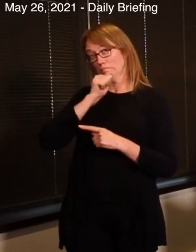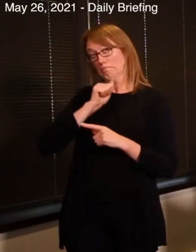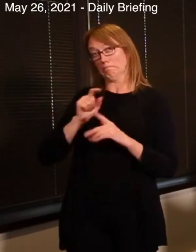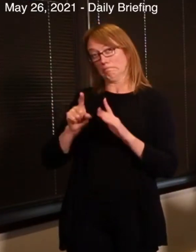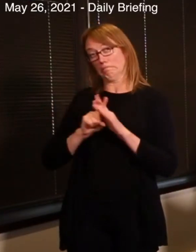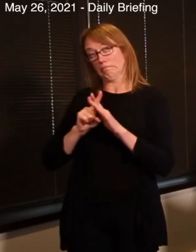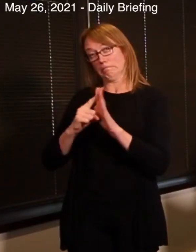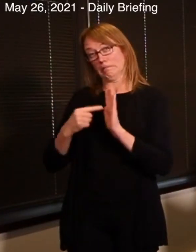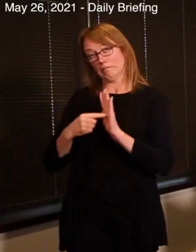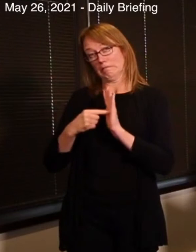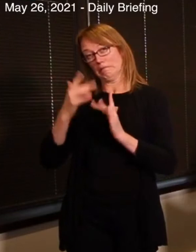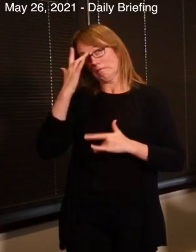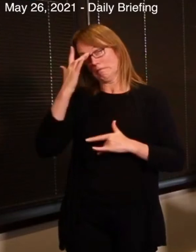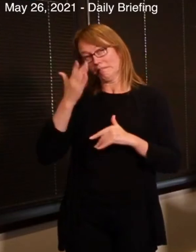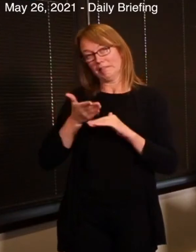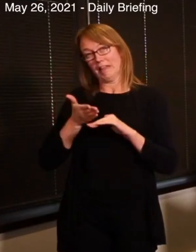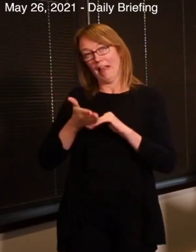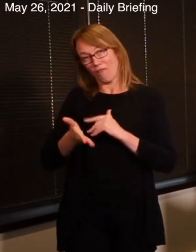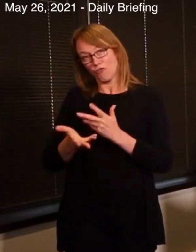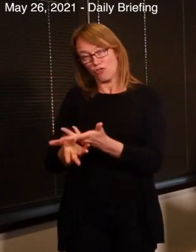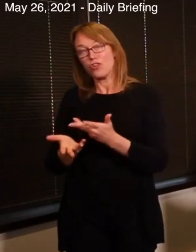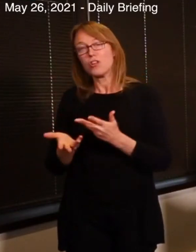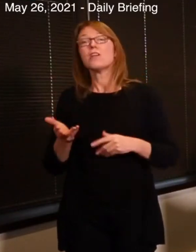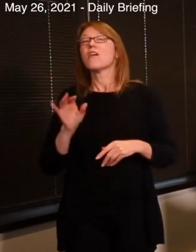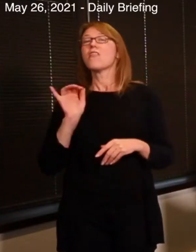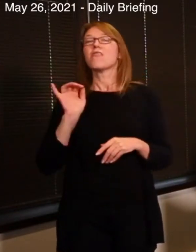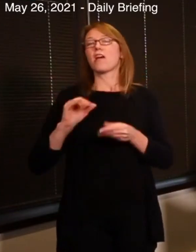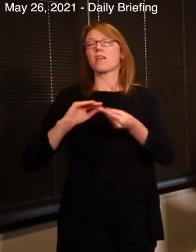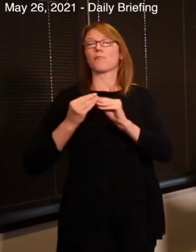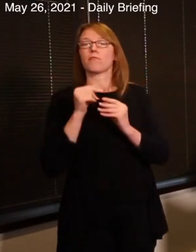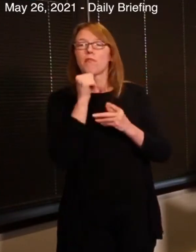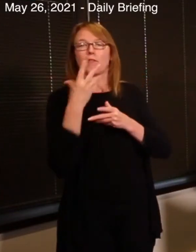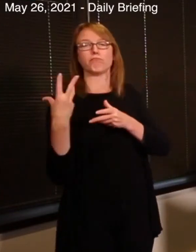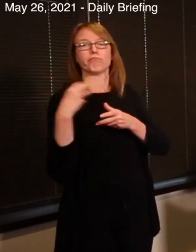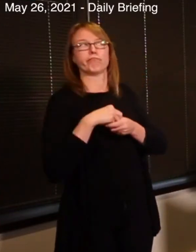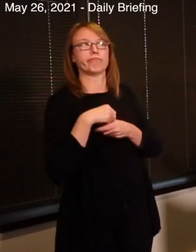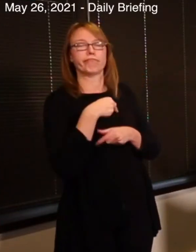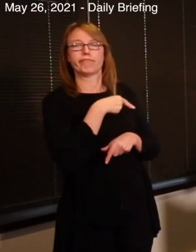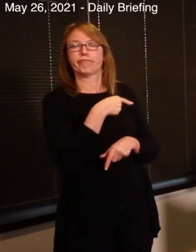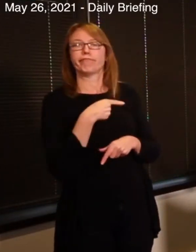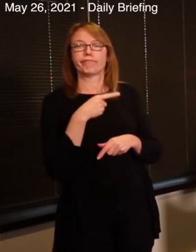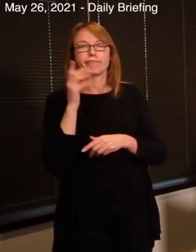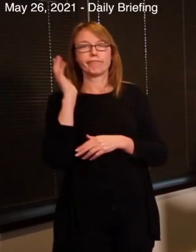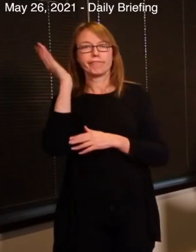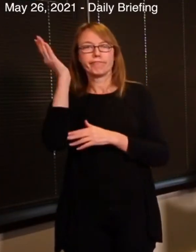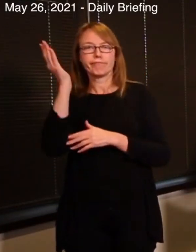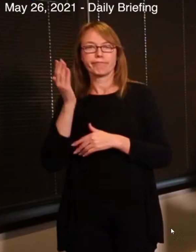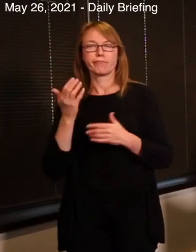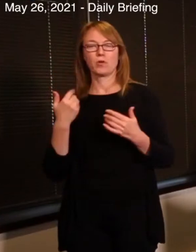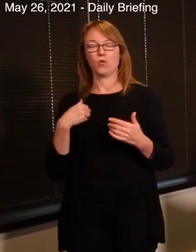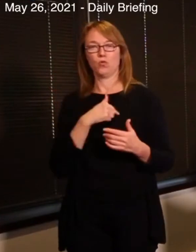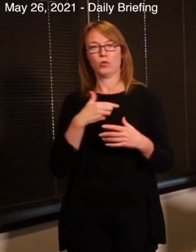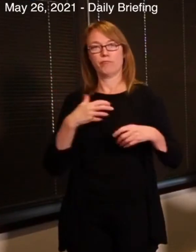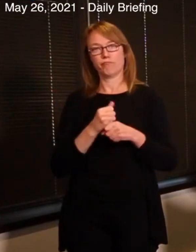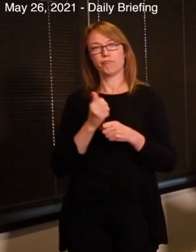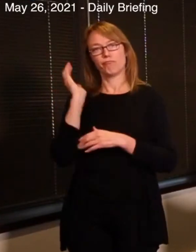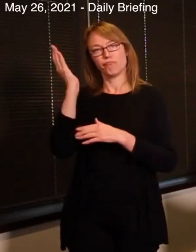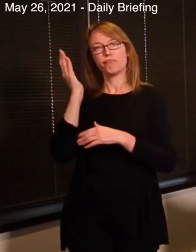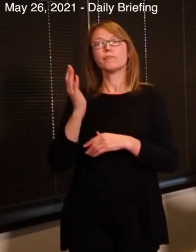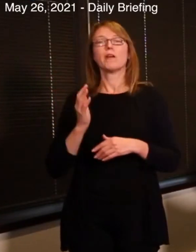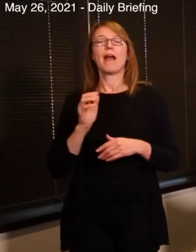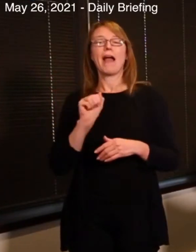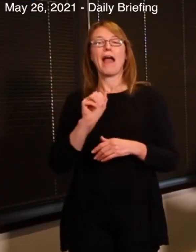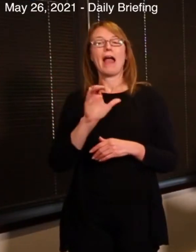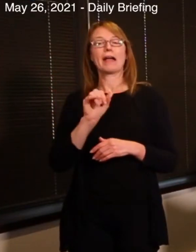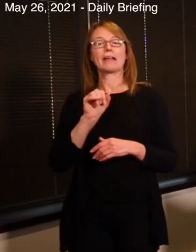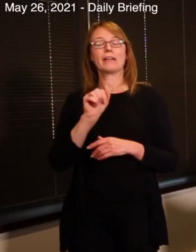census data as well as our admissions data is the active COVID infection patients. Even so much as